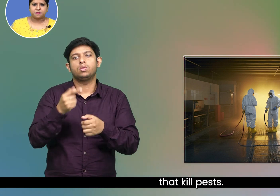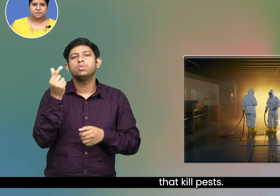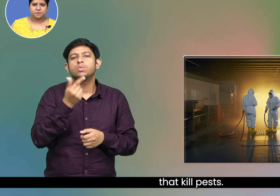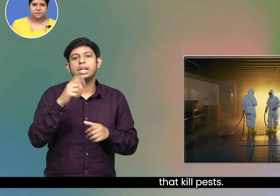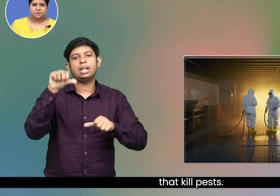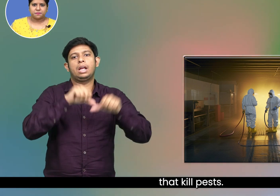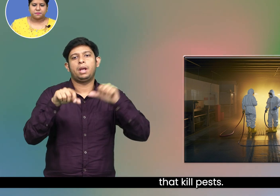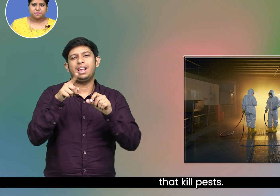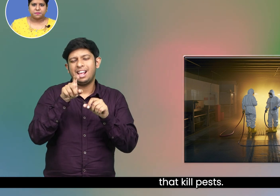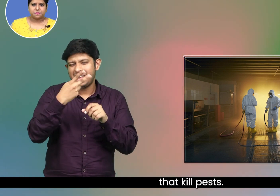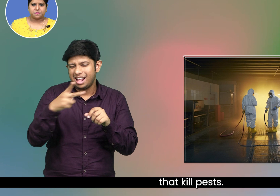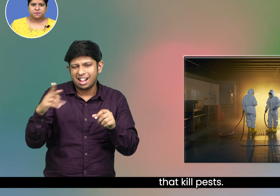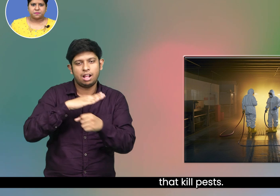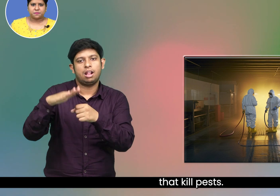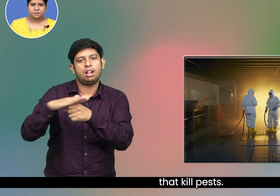pests.